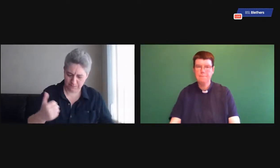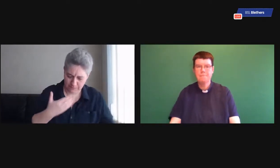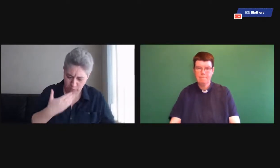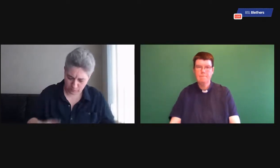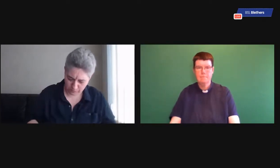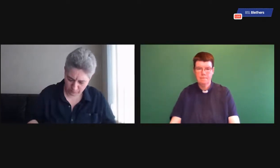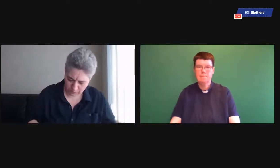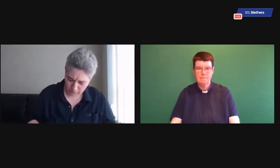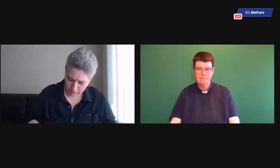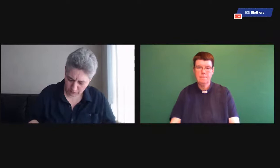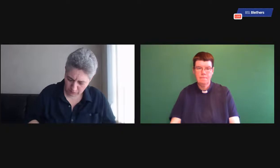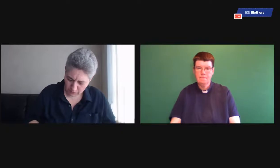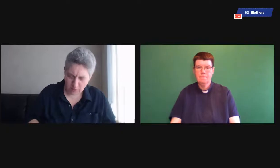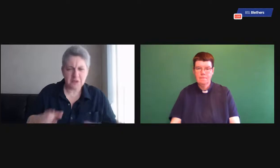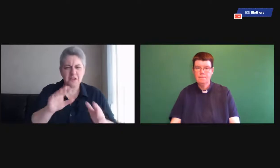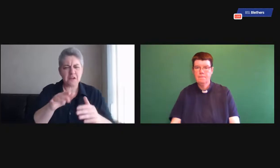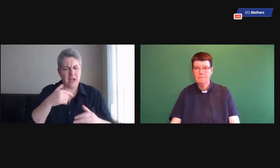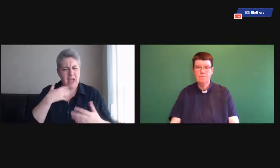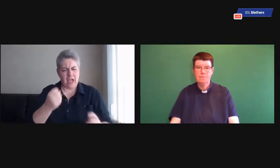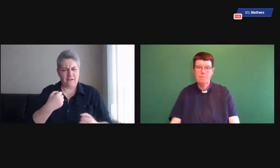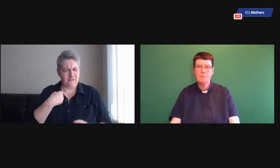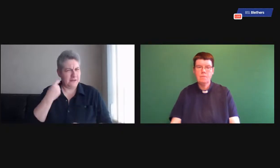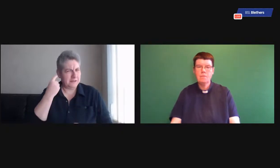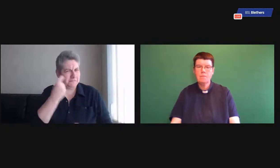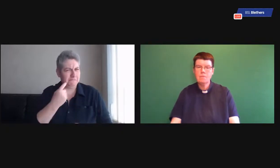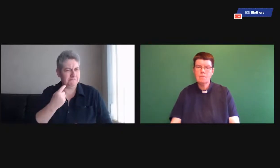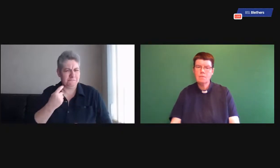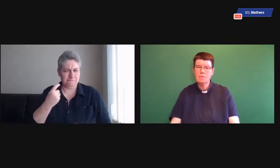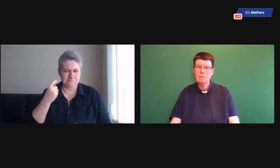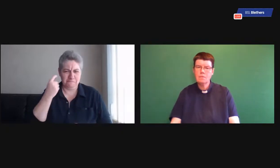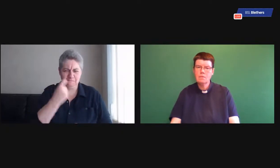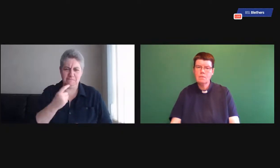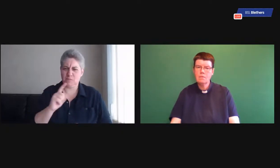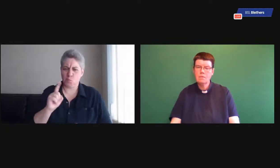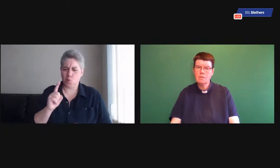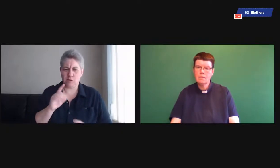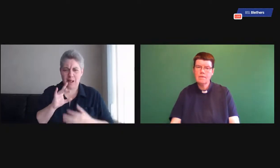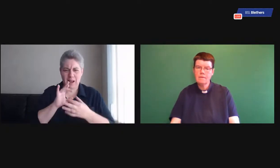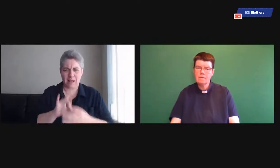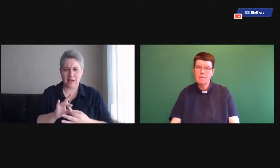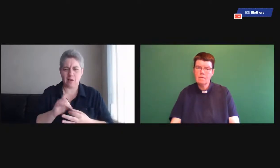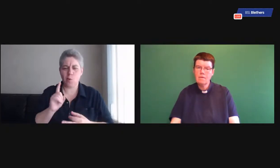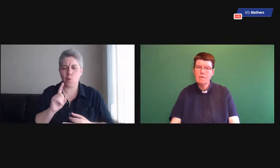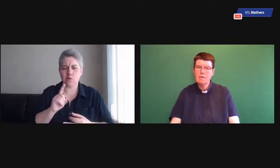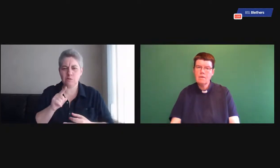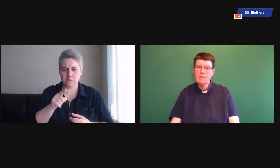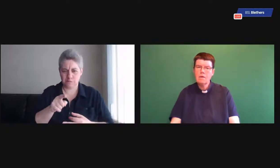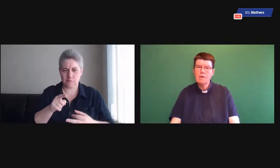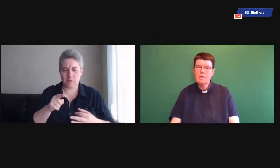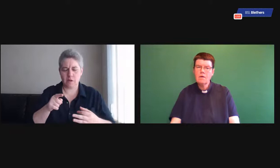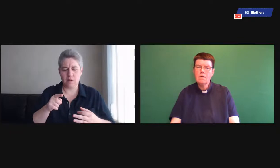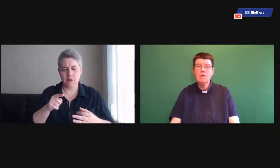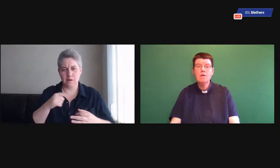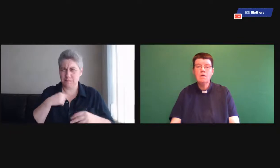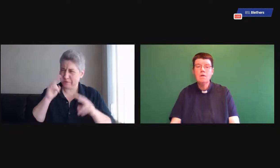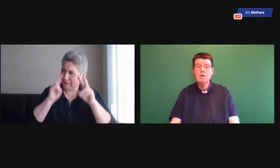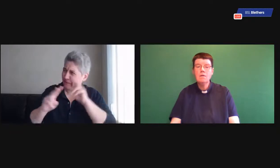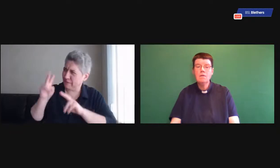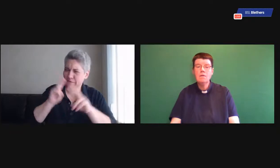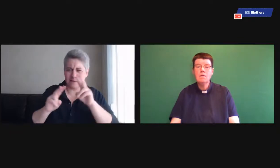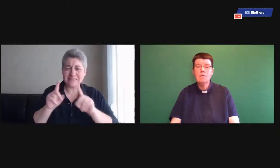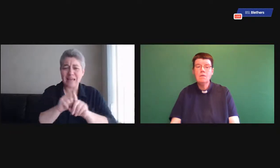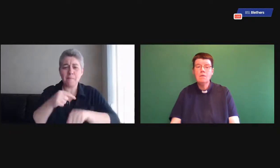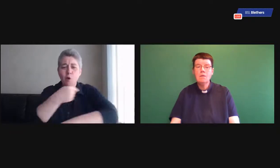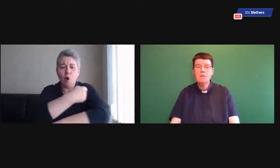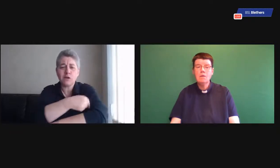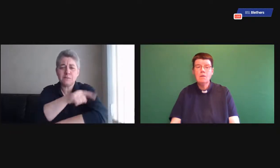was booking you, it would be a religious ceremony and not a humanist one. There's been something that's been going on in my head, and I've